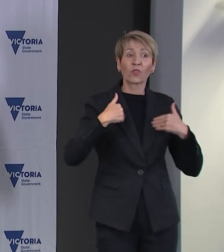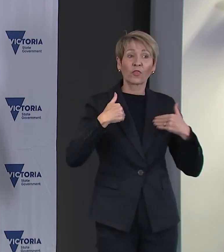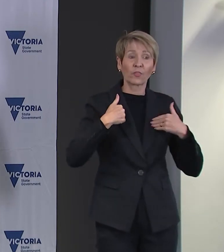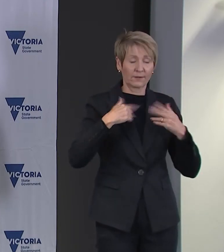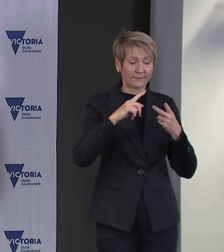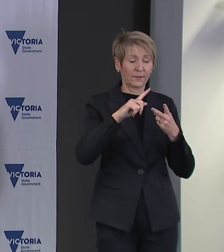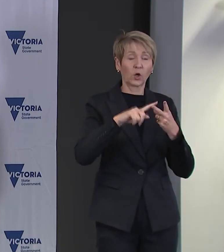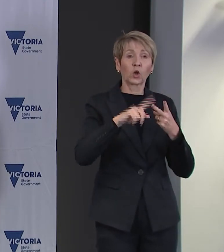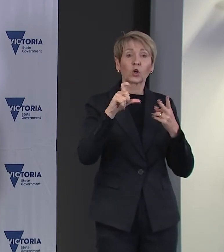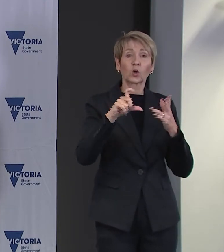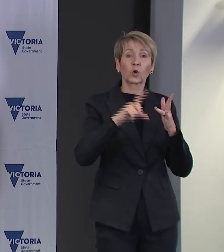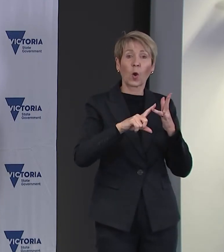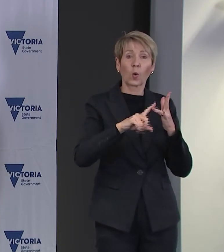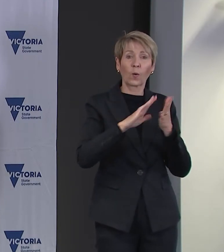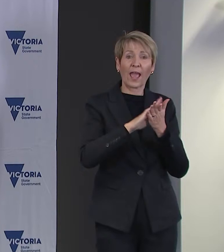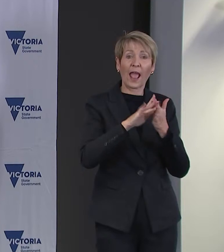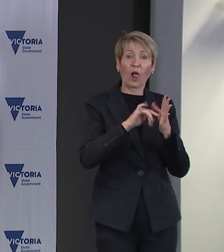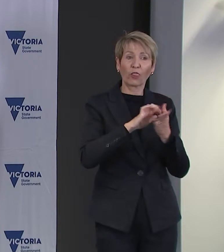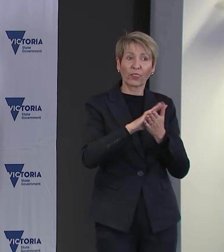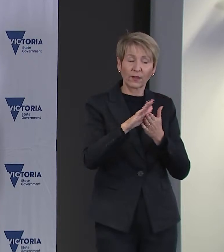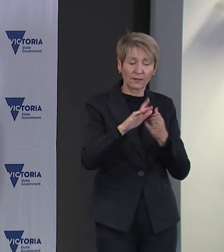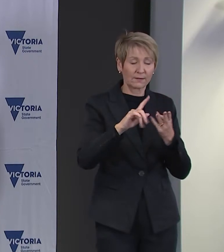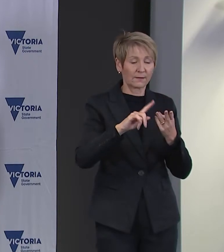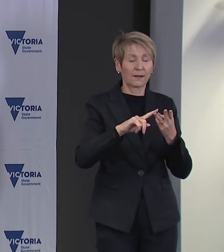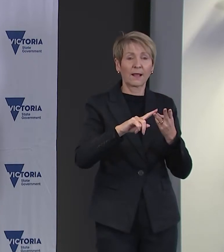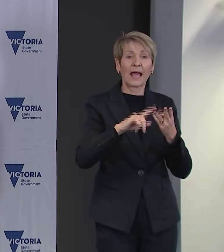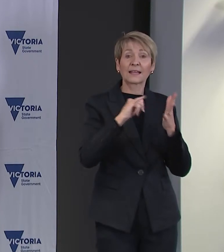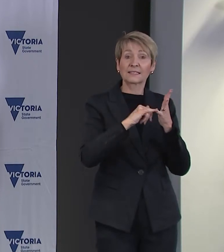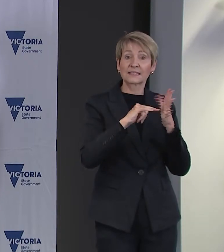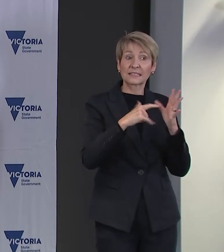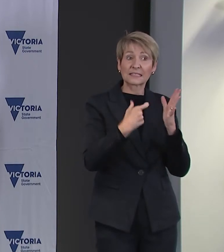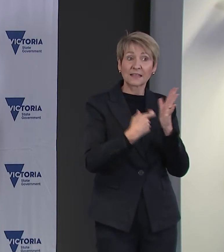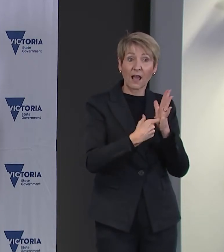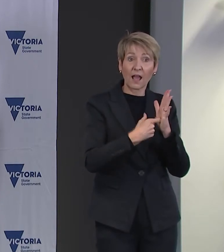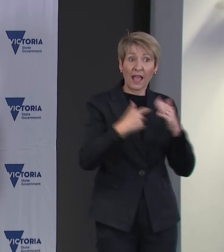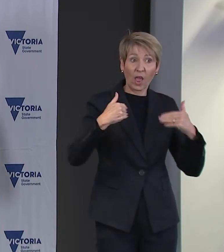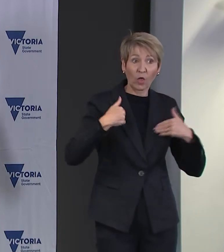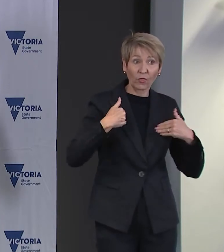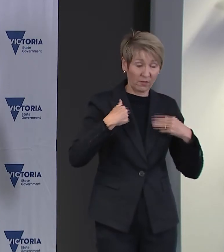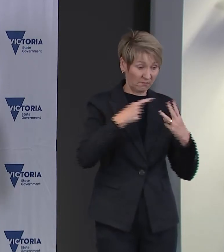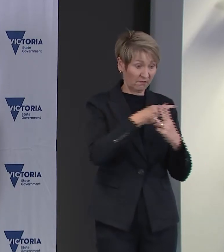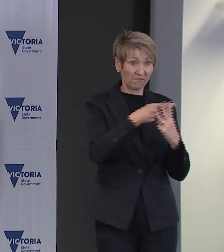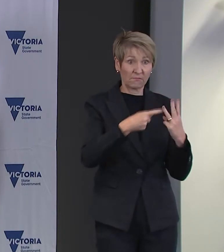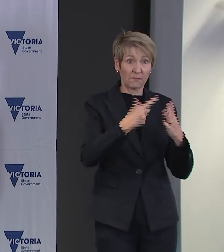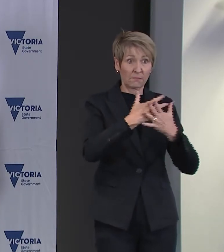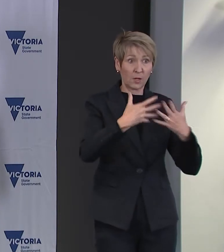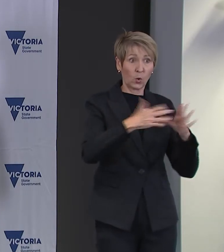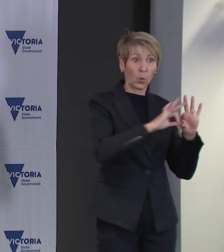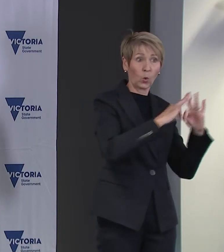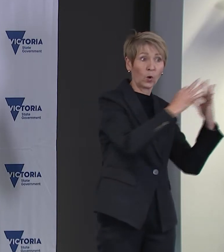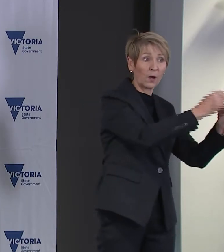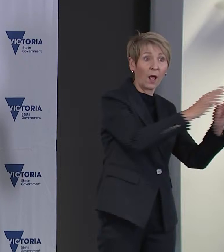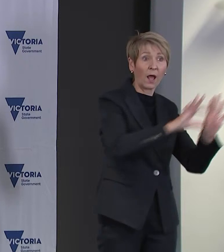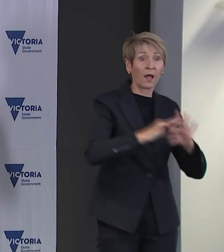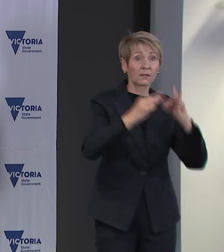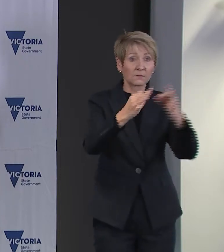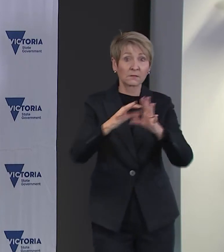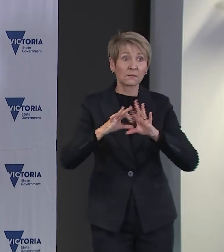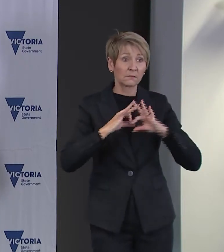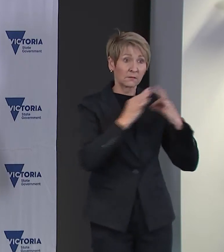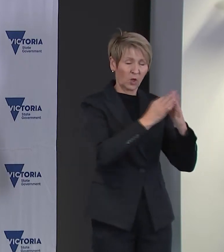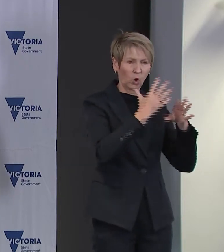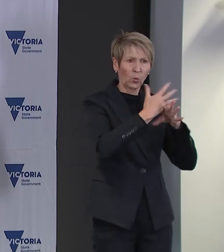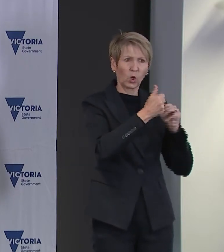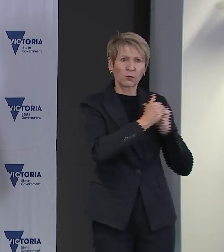Co-Health, Star Health. A whole coalition of groups have been working for months, building up really close relationships with those